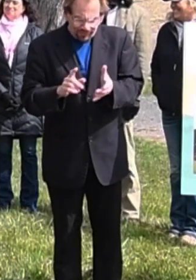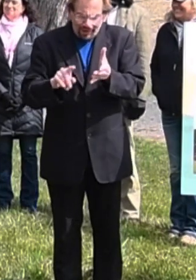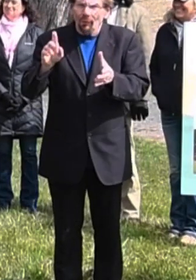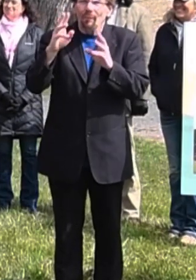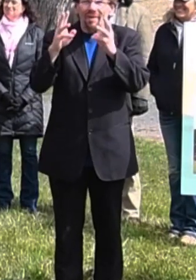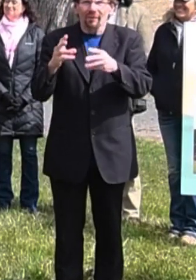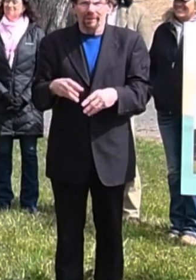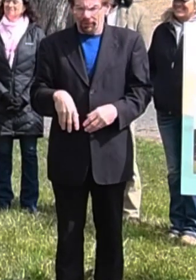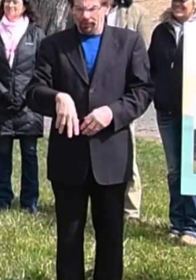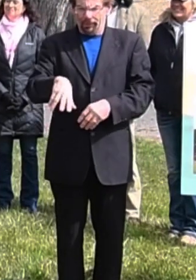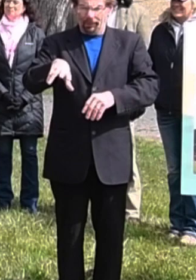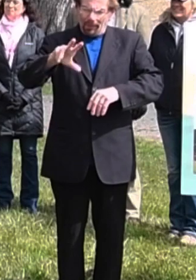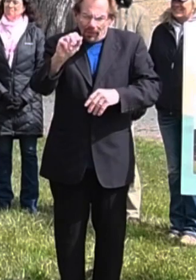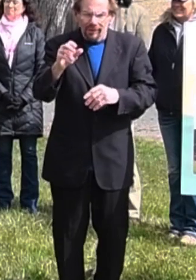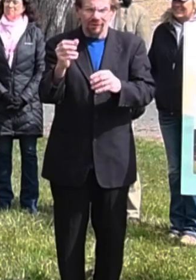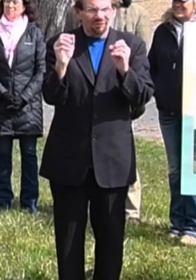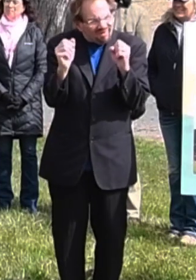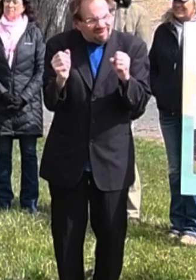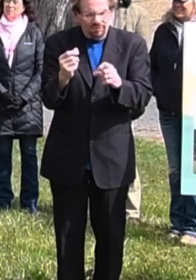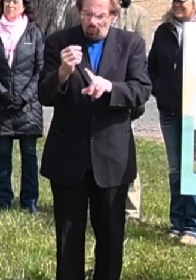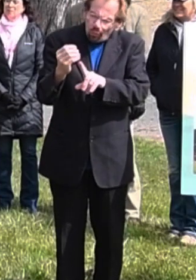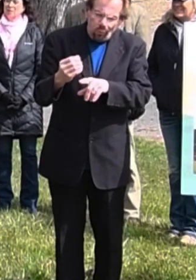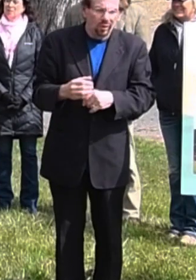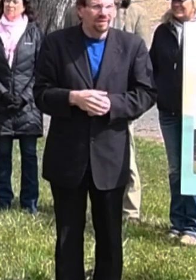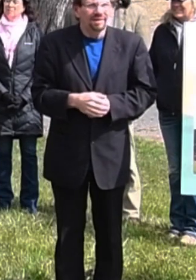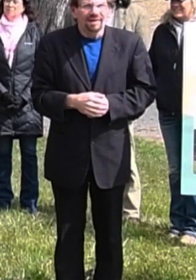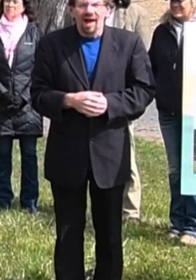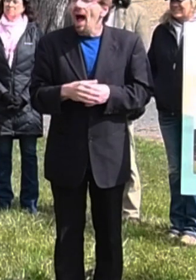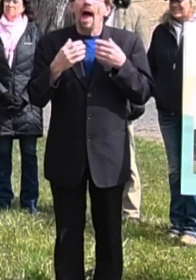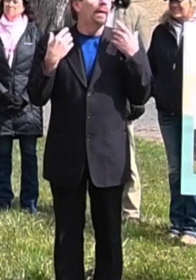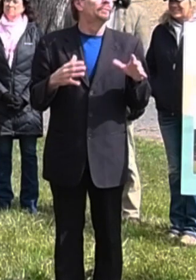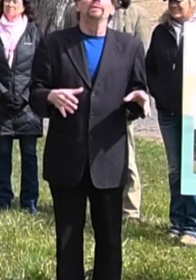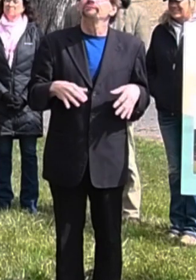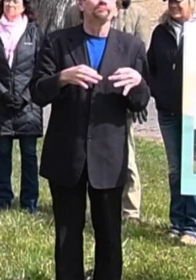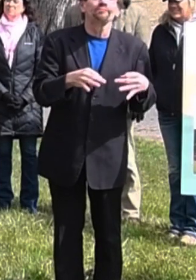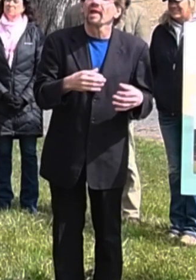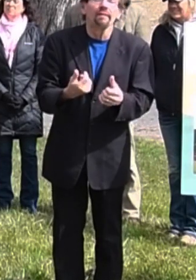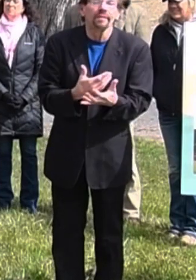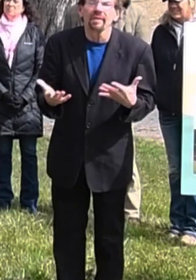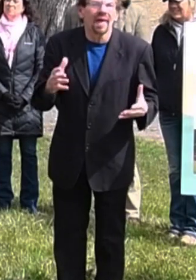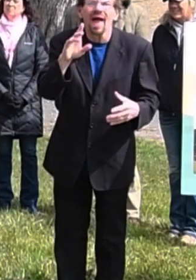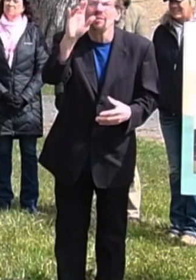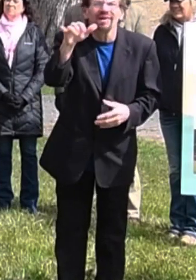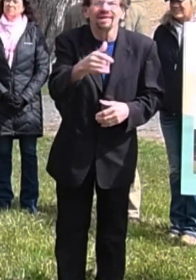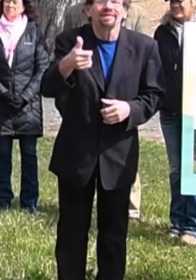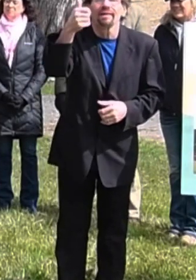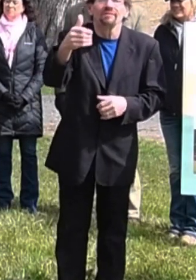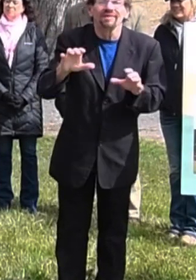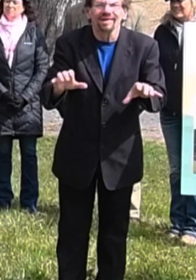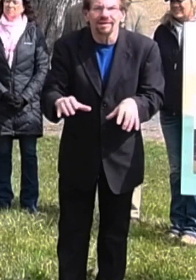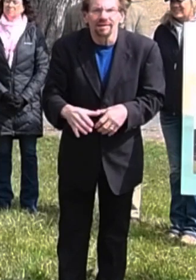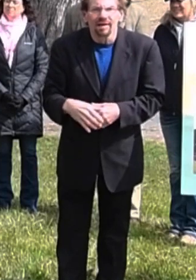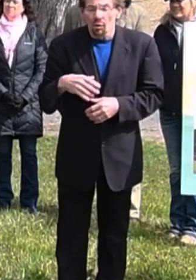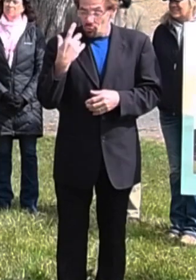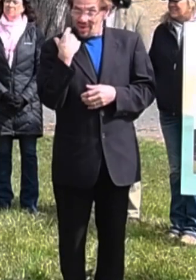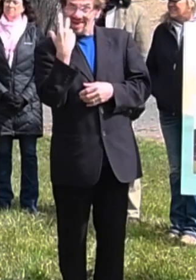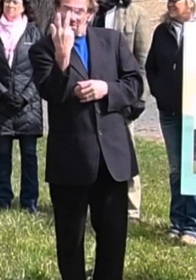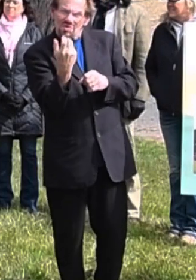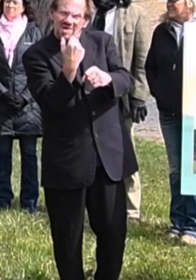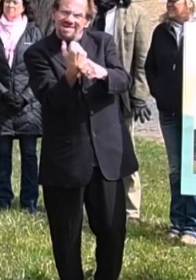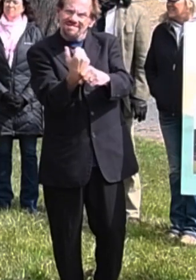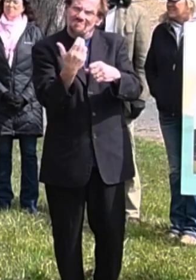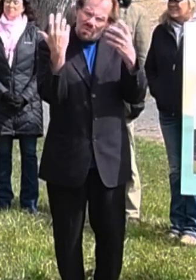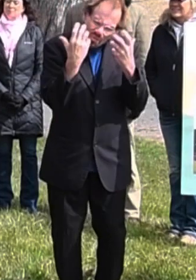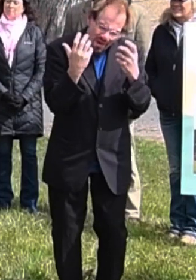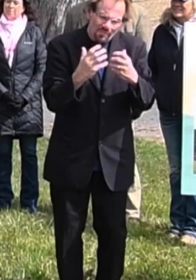Look, I don't want to go through all the same stuff that the county executive just did. Just in the last 2 years, there's been